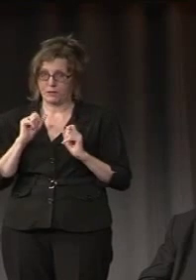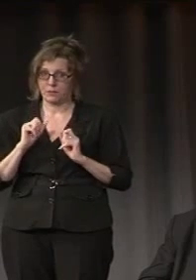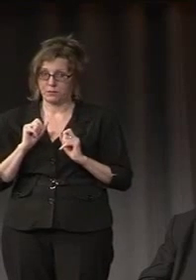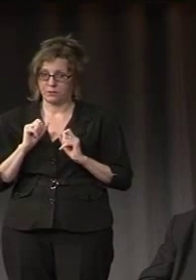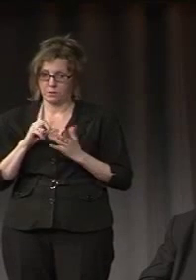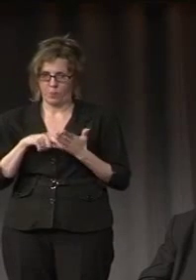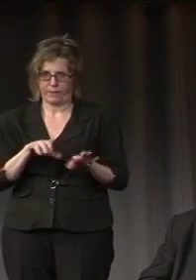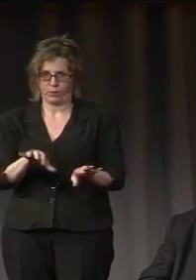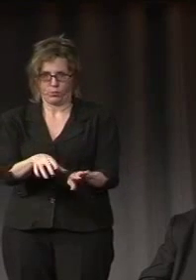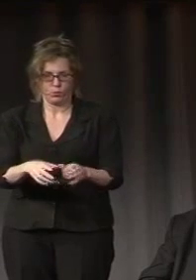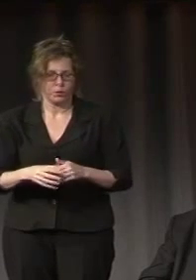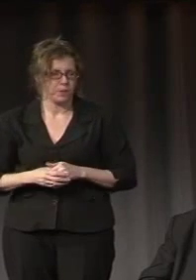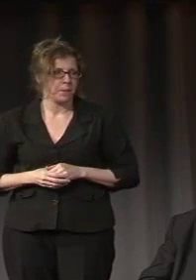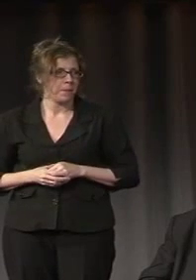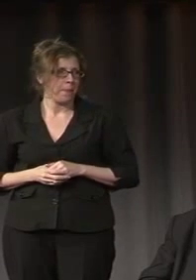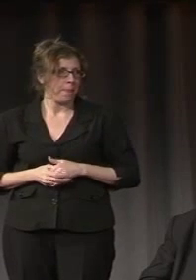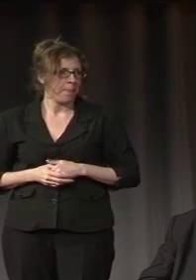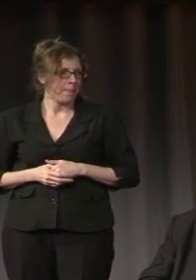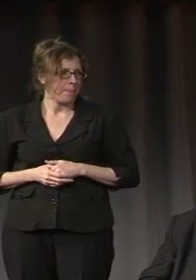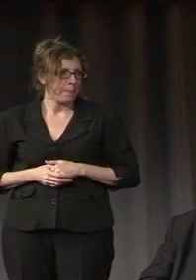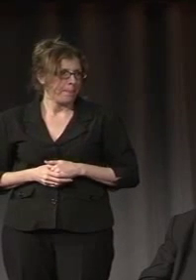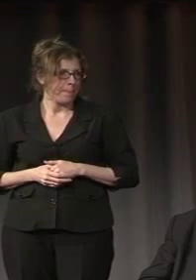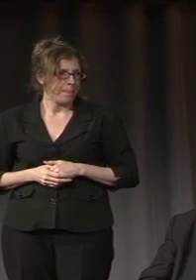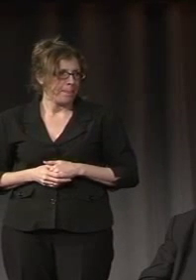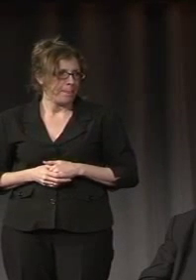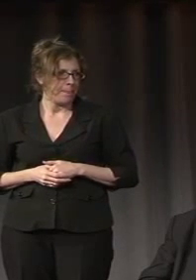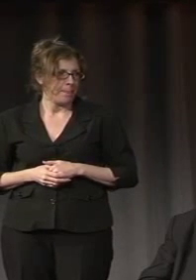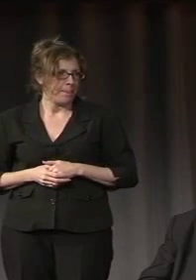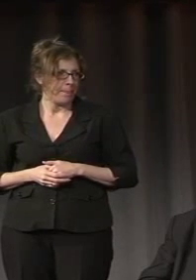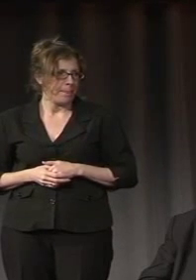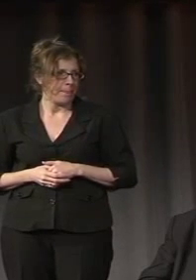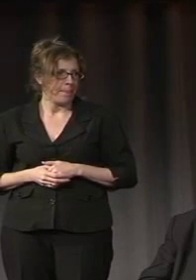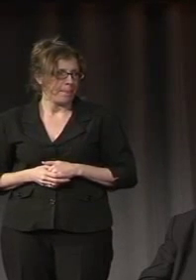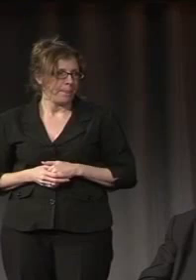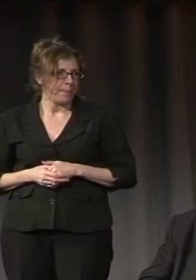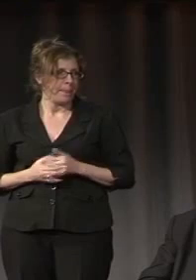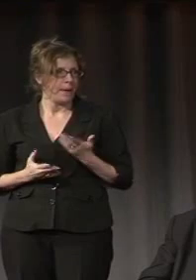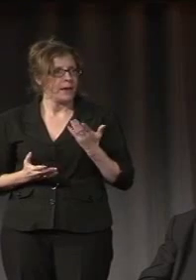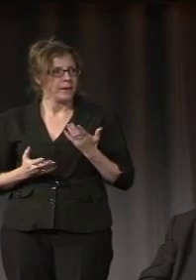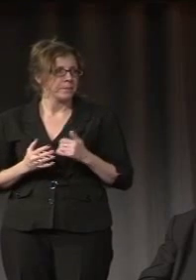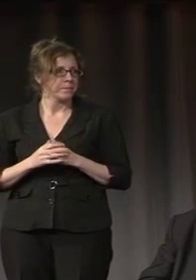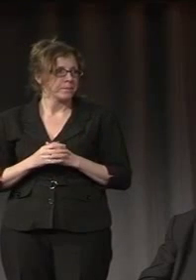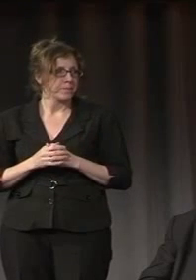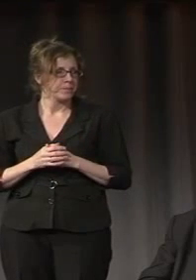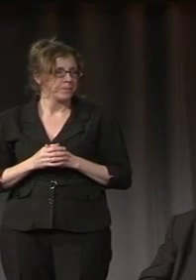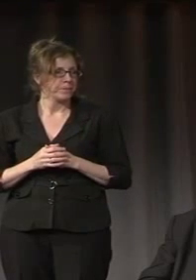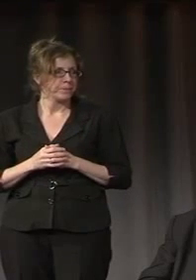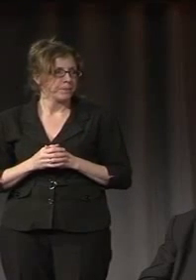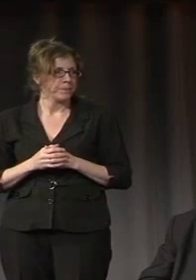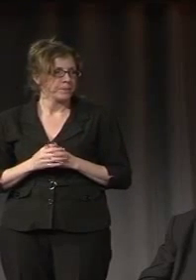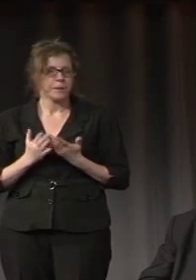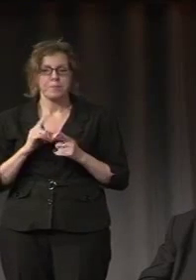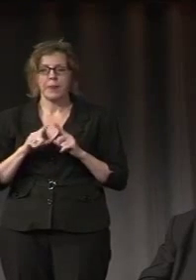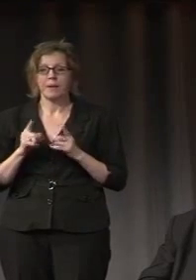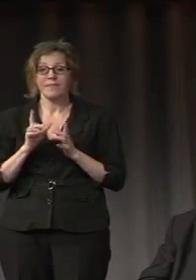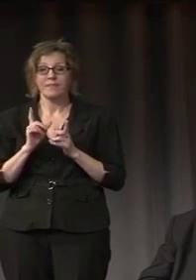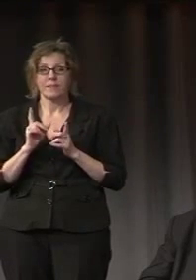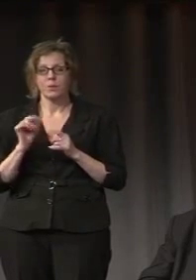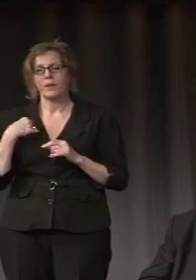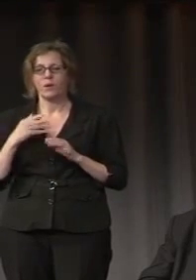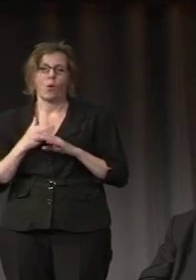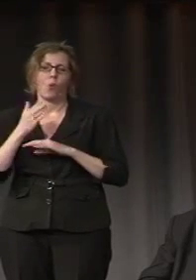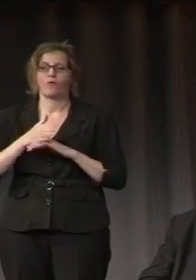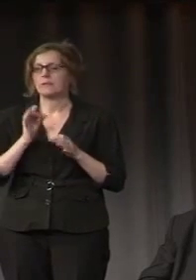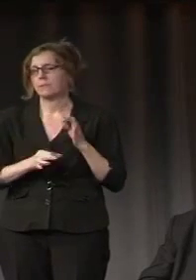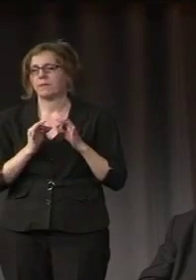but are, and I'm speaking oversimplifying, are much more hardwired by the genes